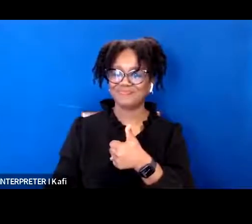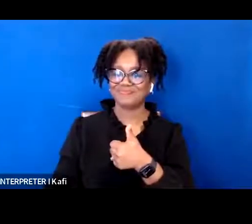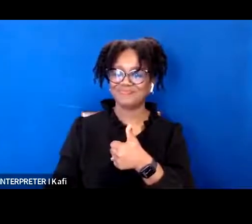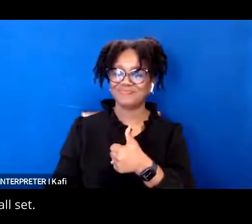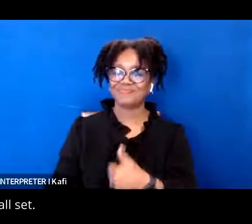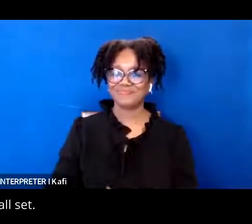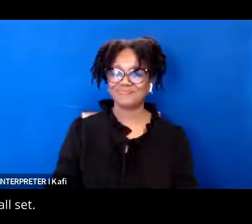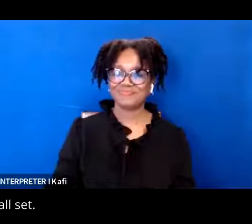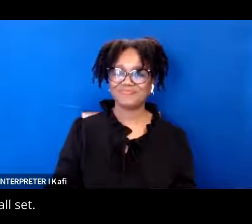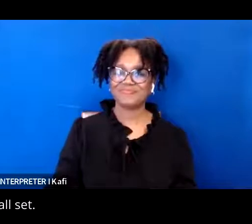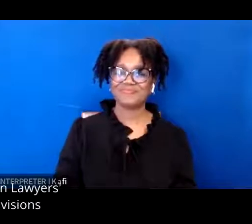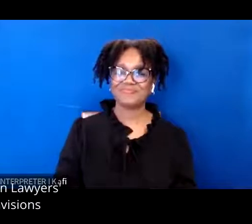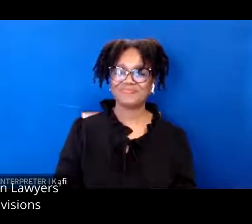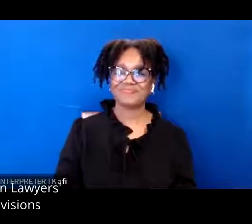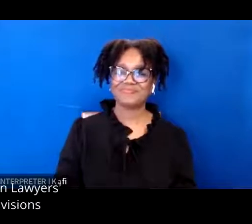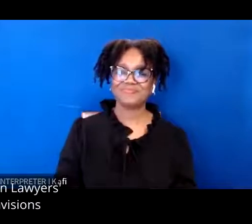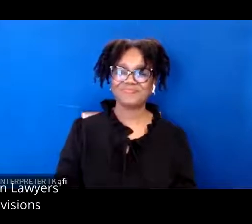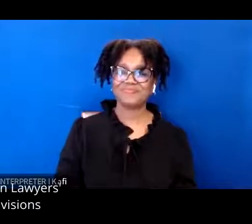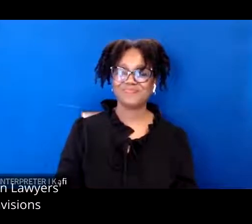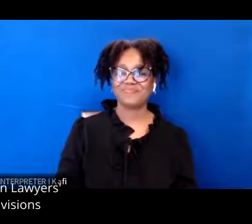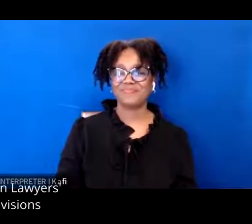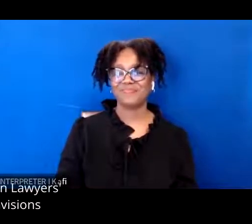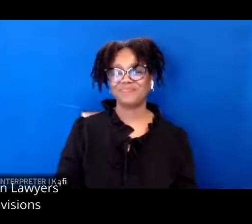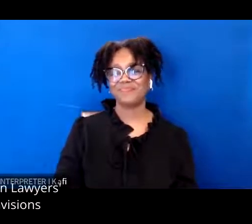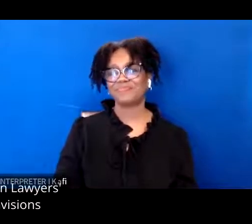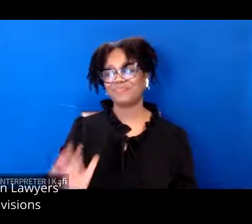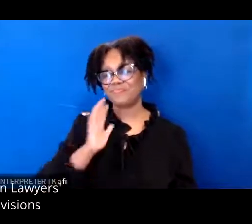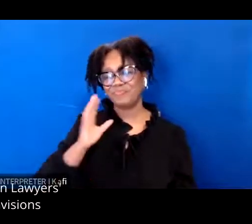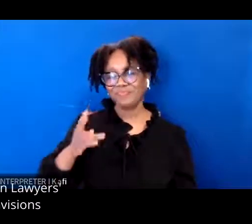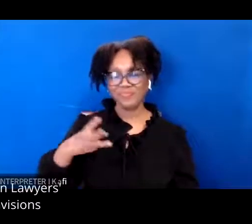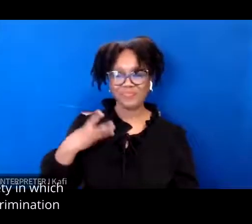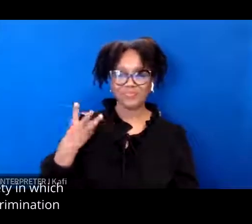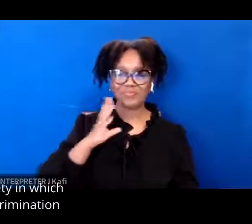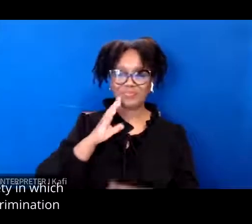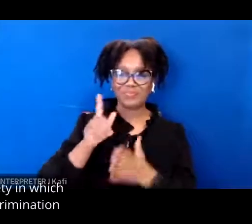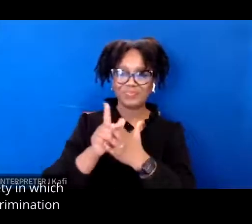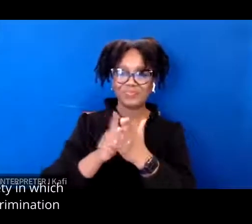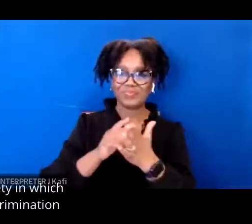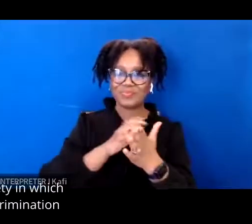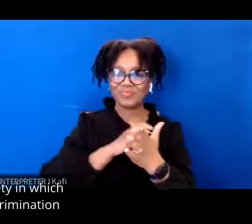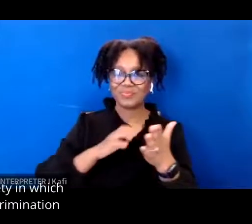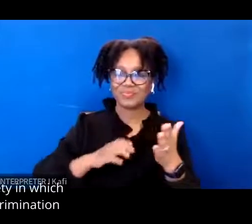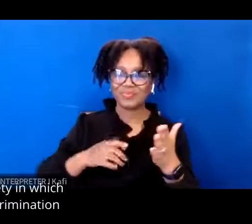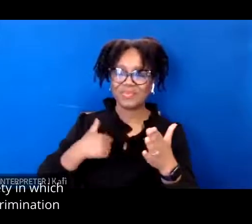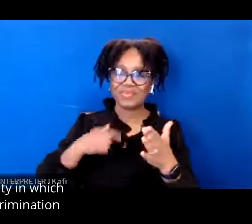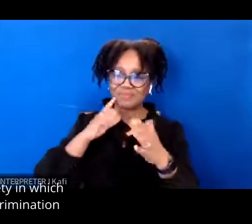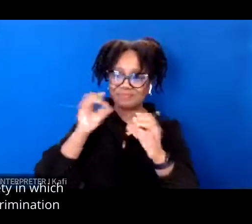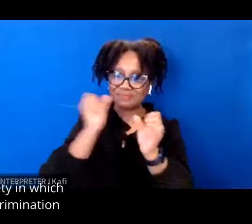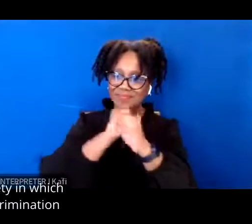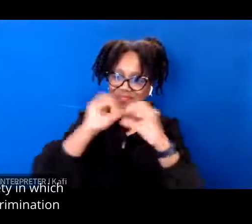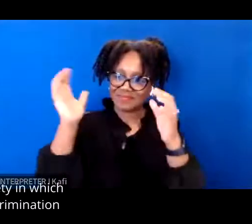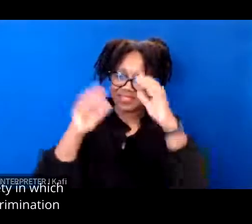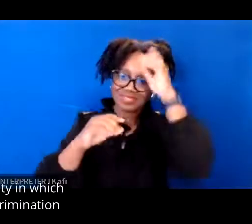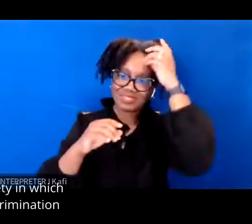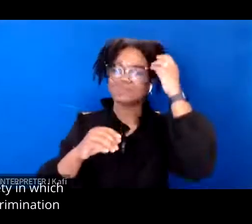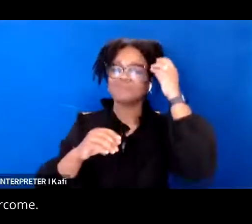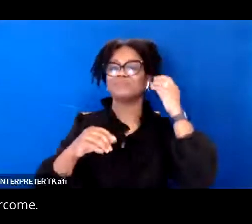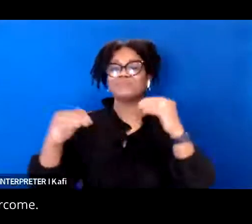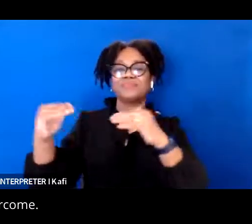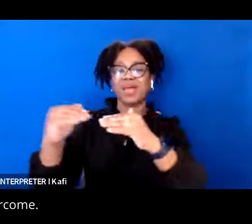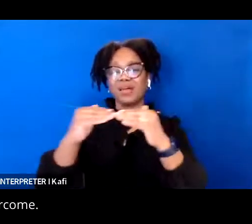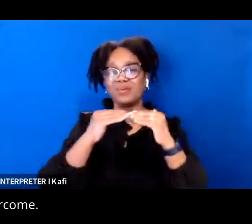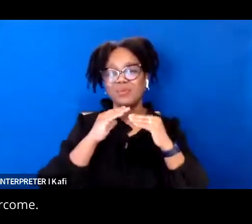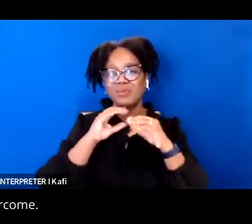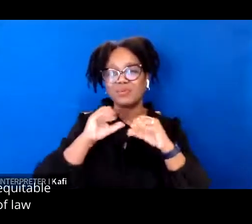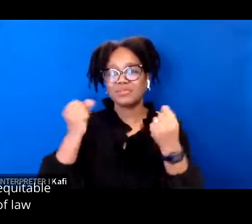great i think we're all set so the washington lawyers committee envisions an equitable society in which the legacy of discrimination has